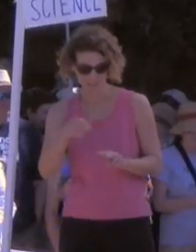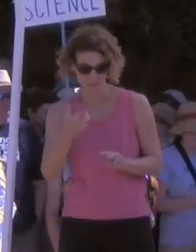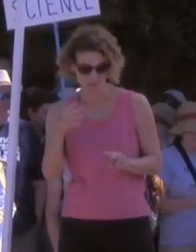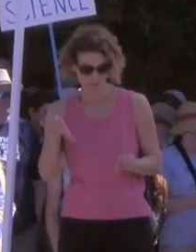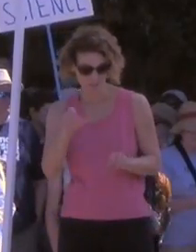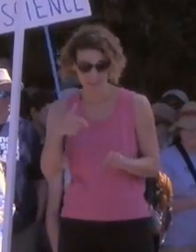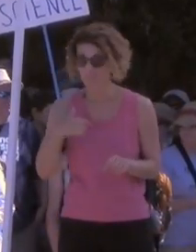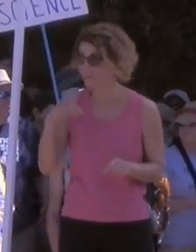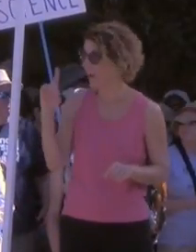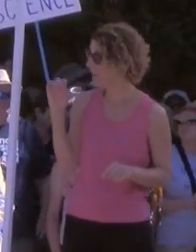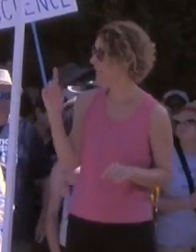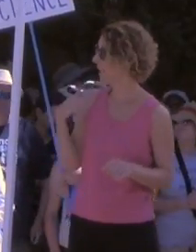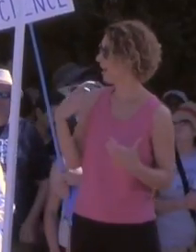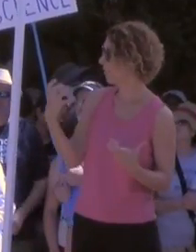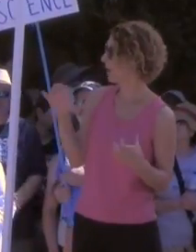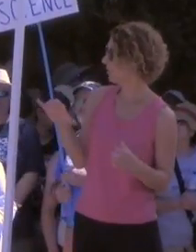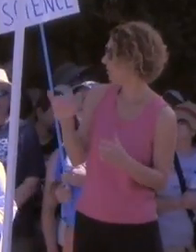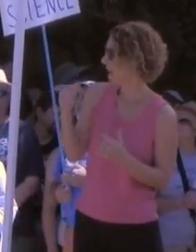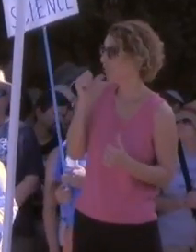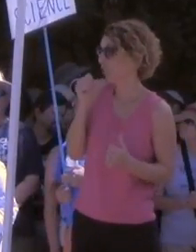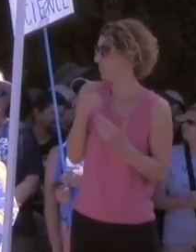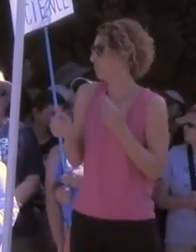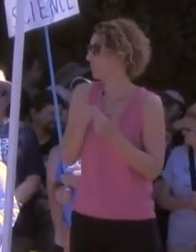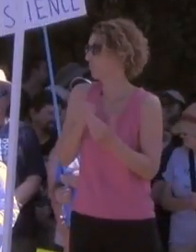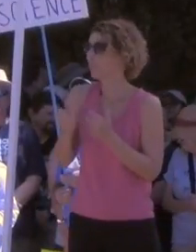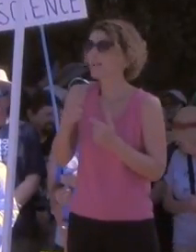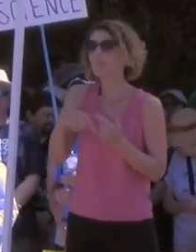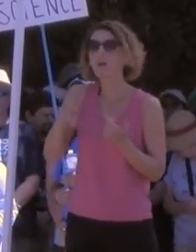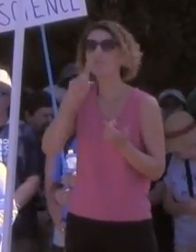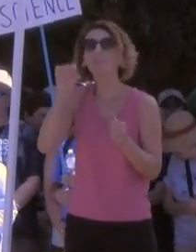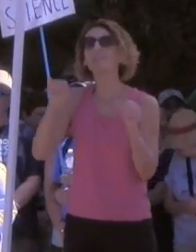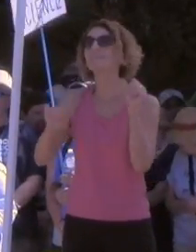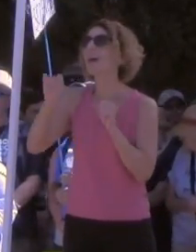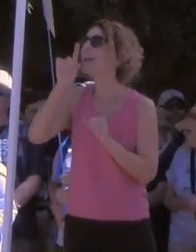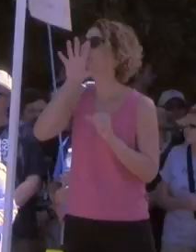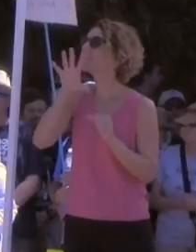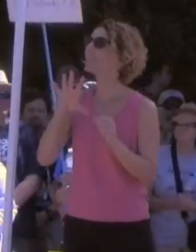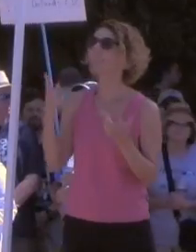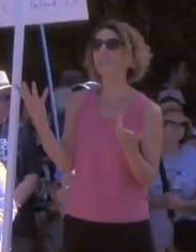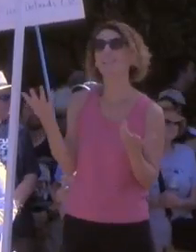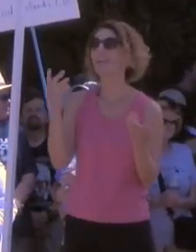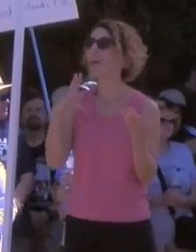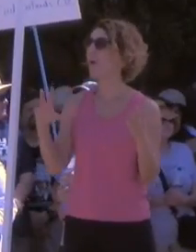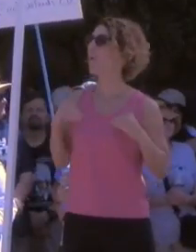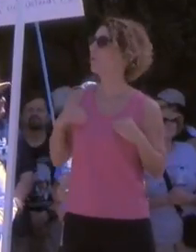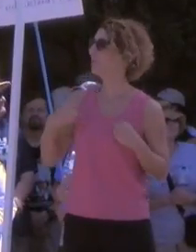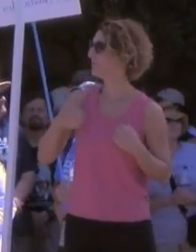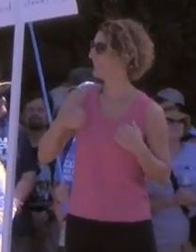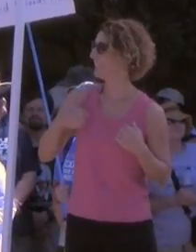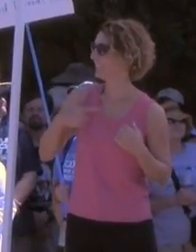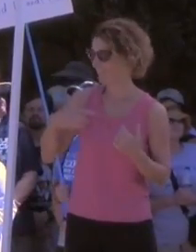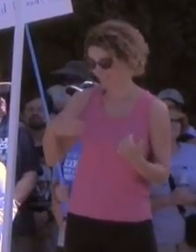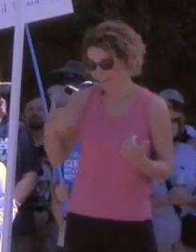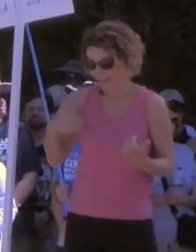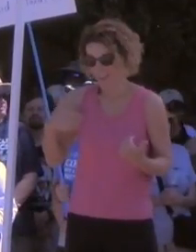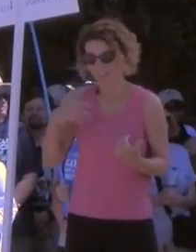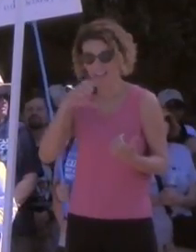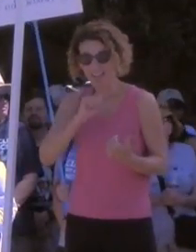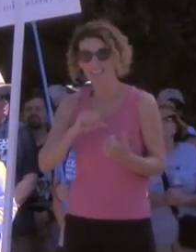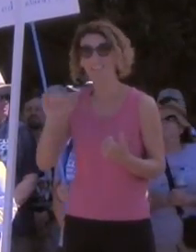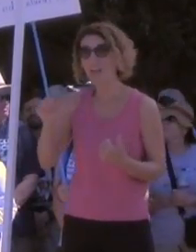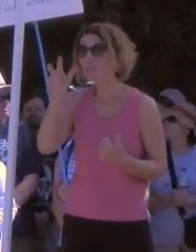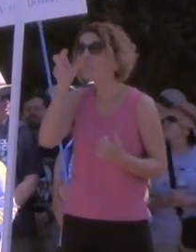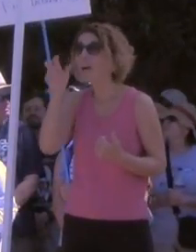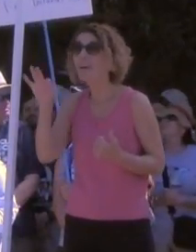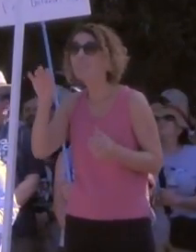did. And I just was bit by the bug of science at a very young age. And I love it when other people